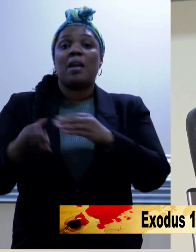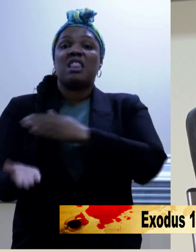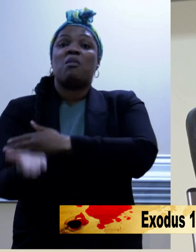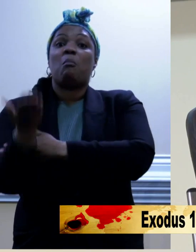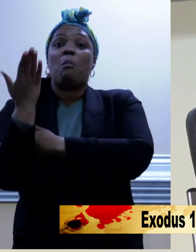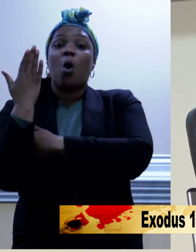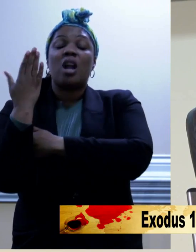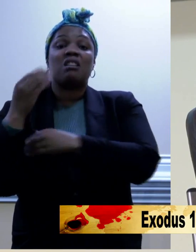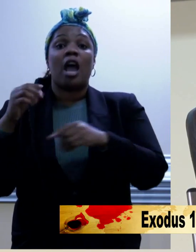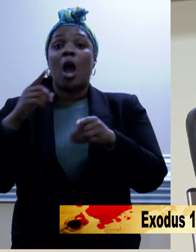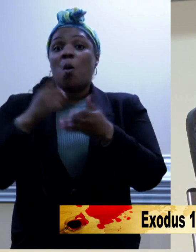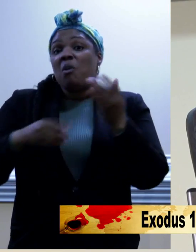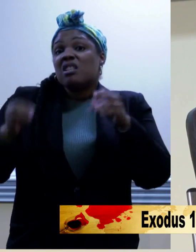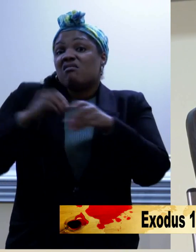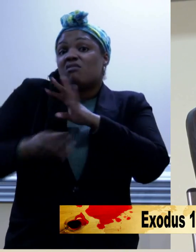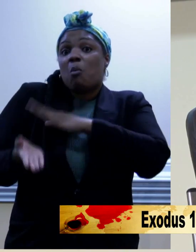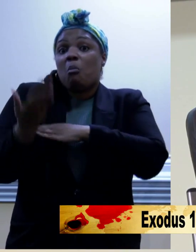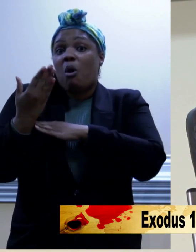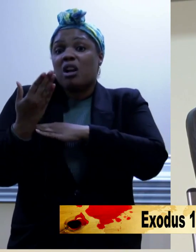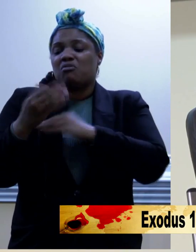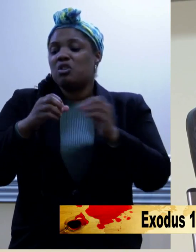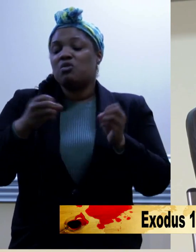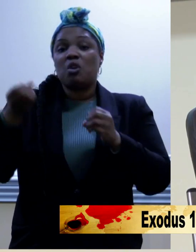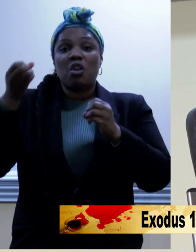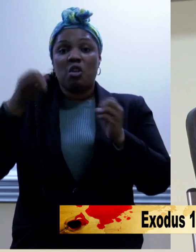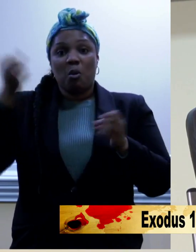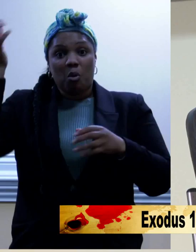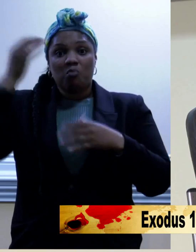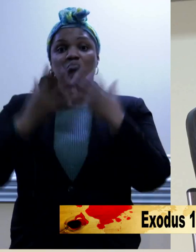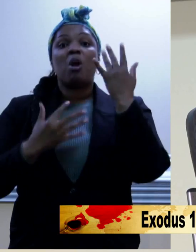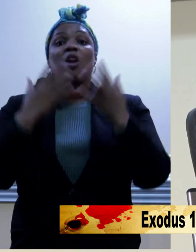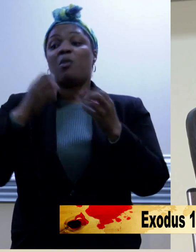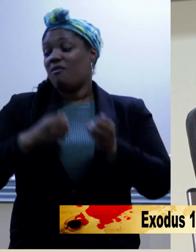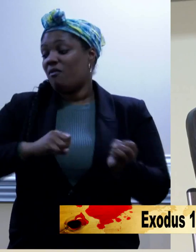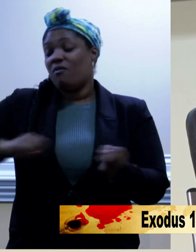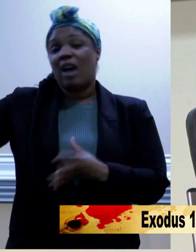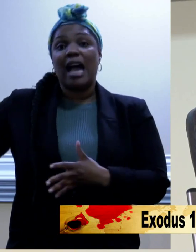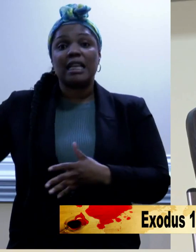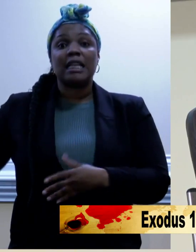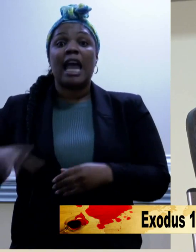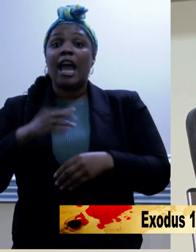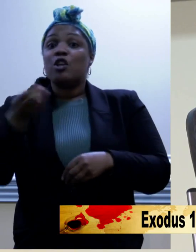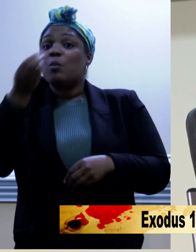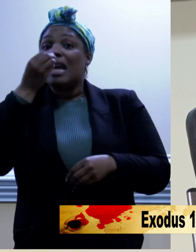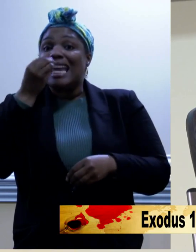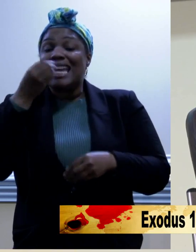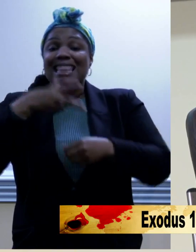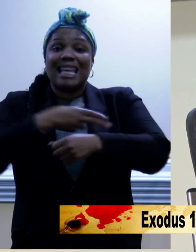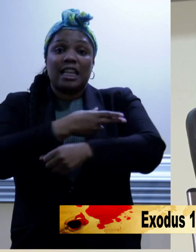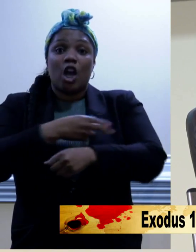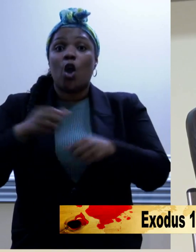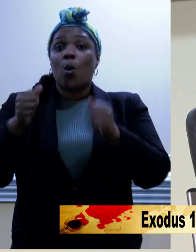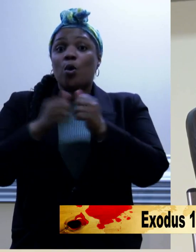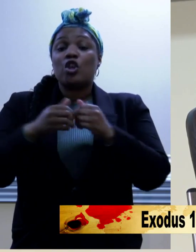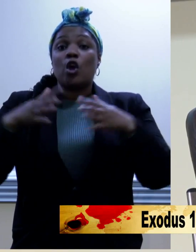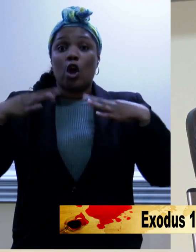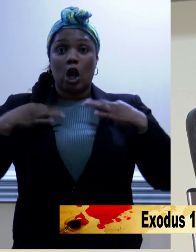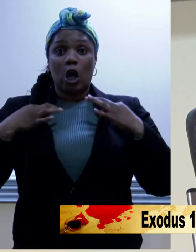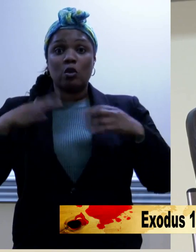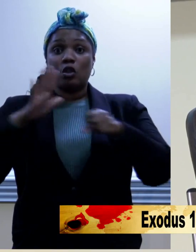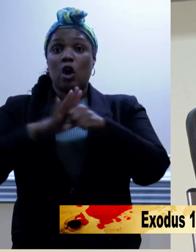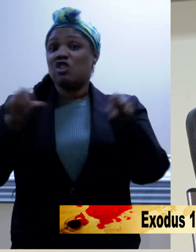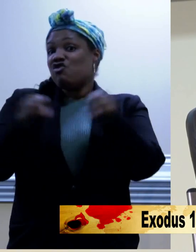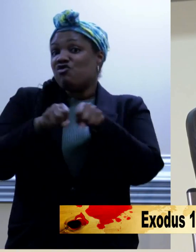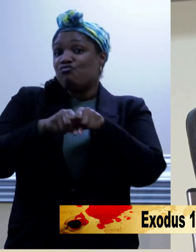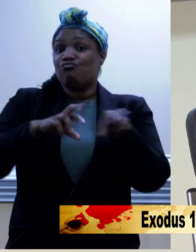And that which remained of it until the morning, you shall burn with fire. Uh-huh. And thus shall you eat it, with your loins girded, your shoes